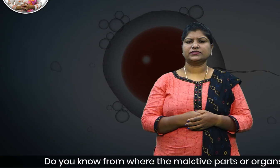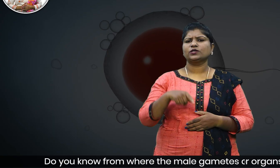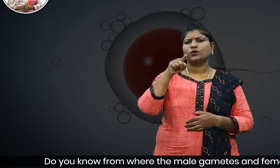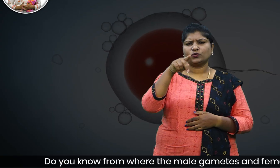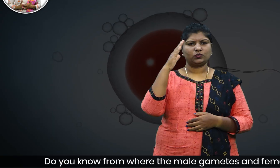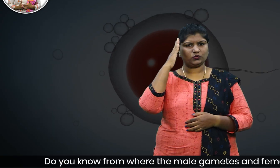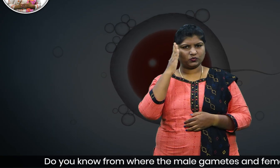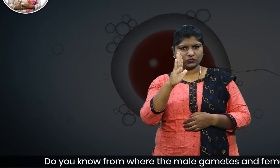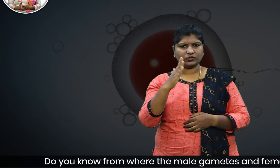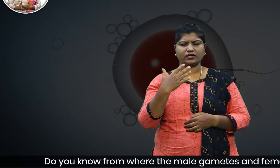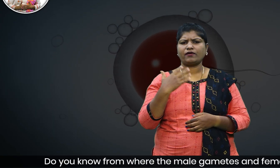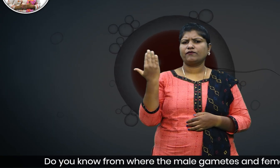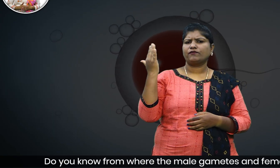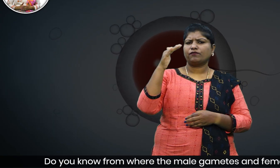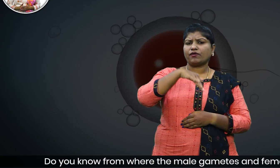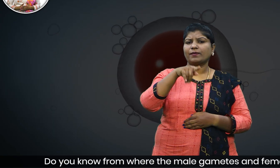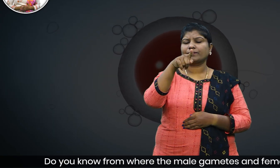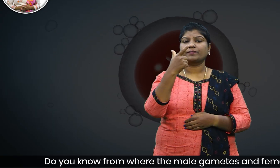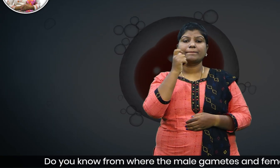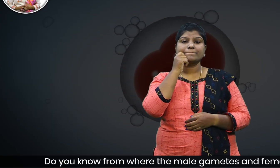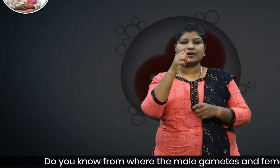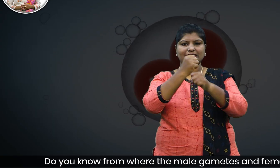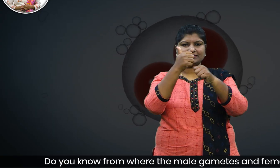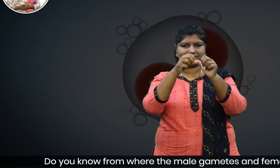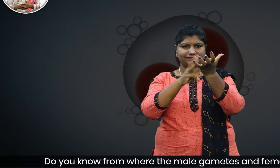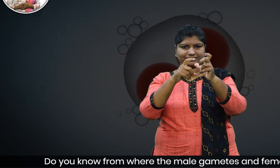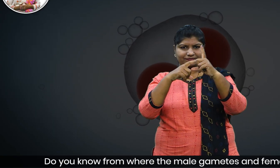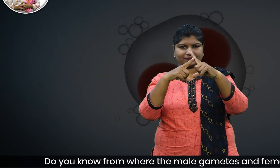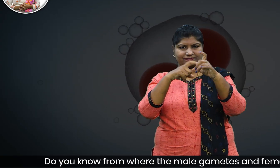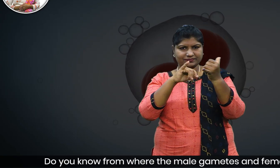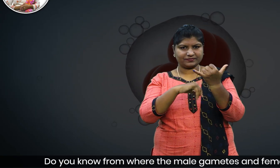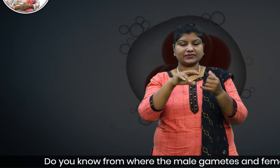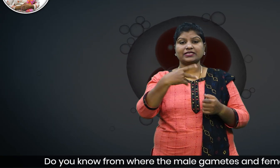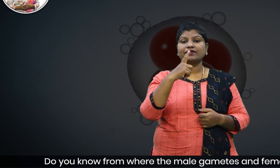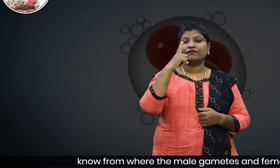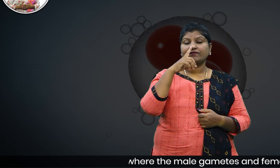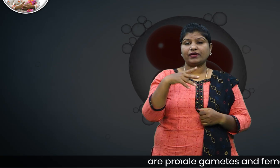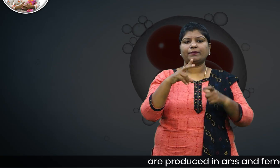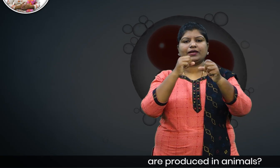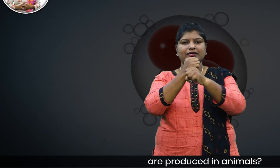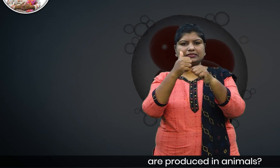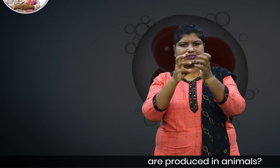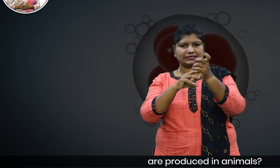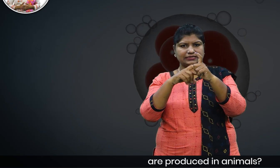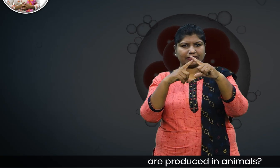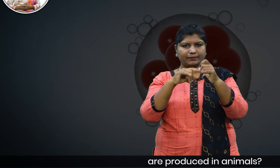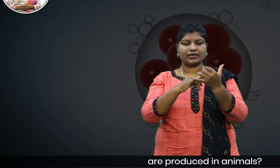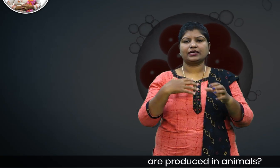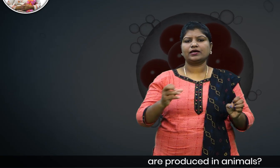Do you know from where the male gametes and the female gametes are produced